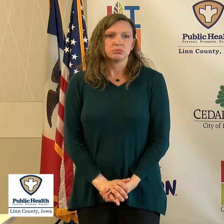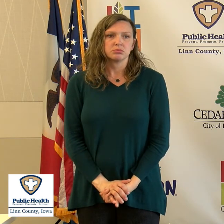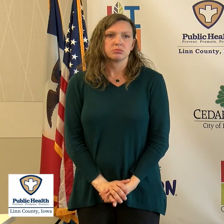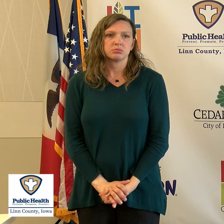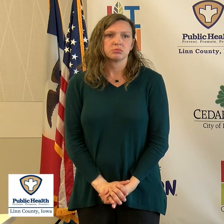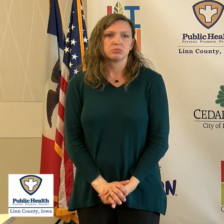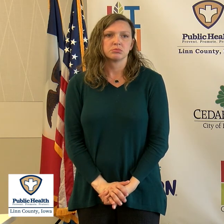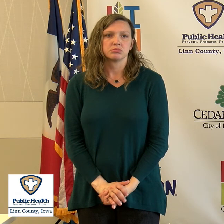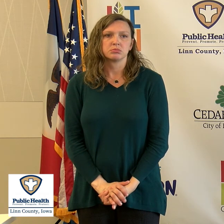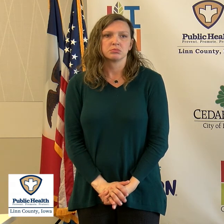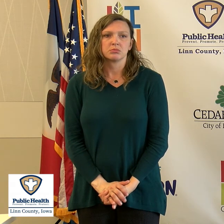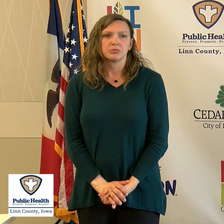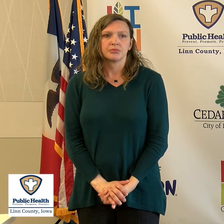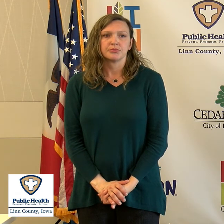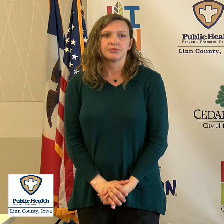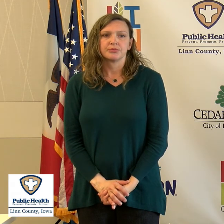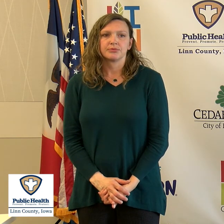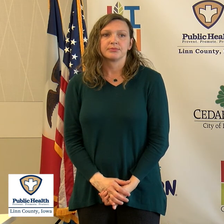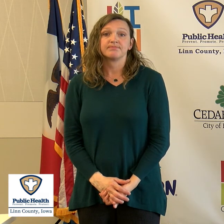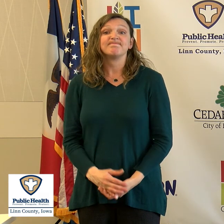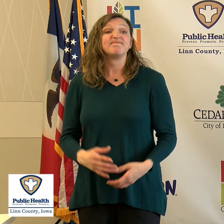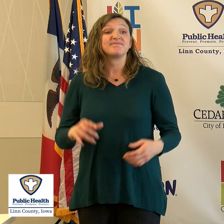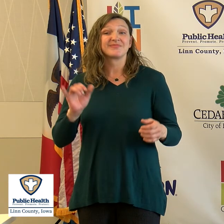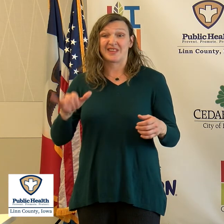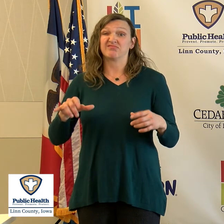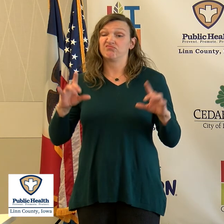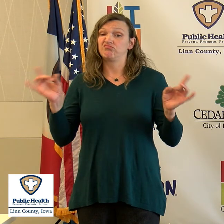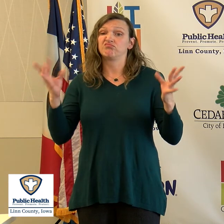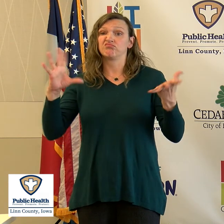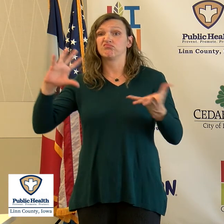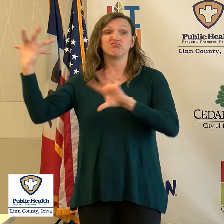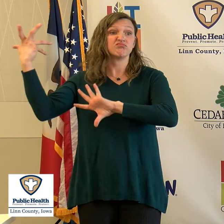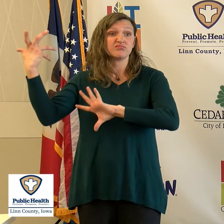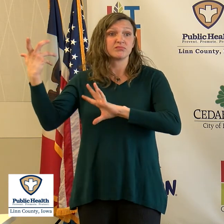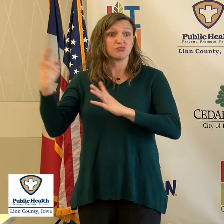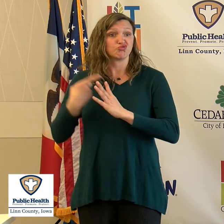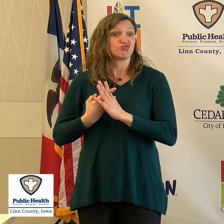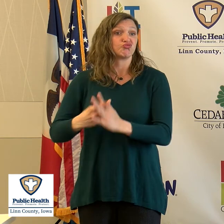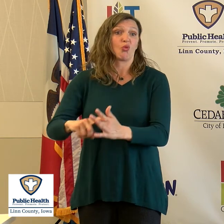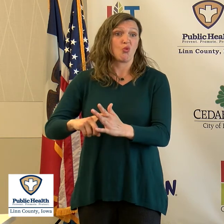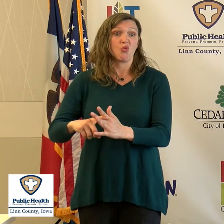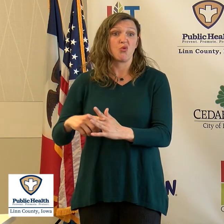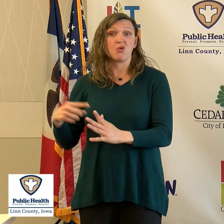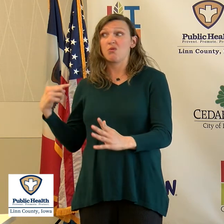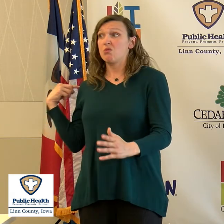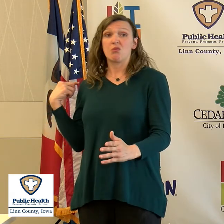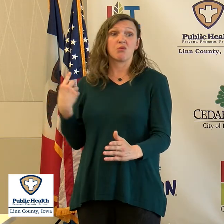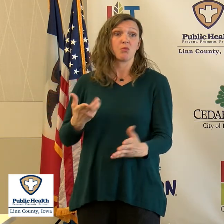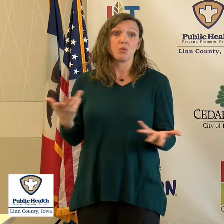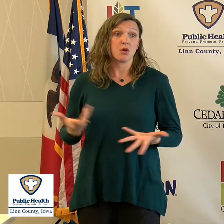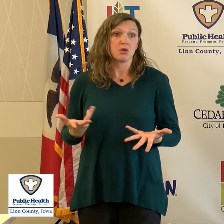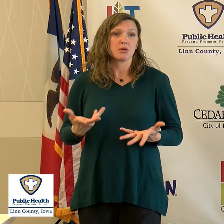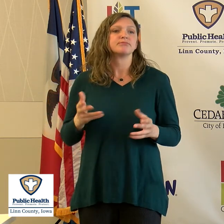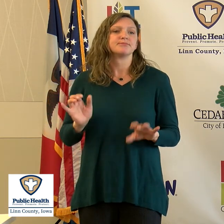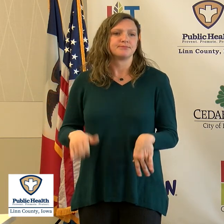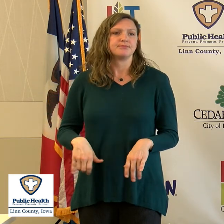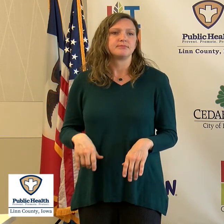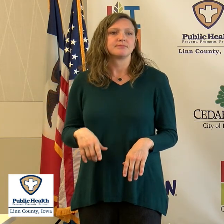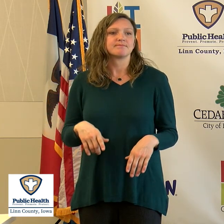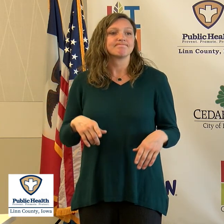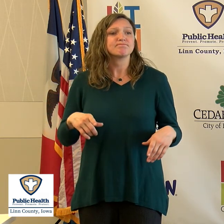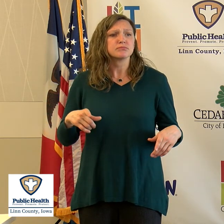Since this crisis began, in almost every instance when an officer has encountered a